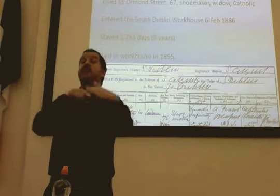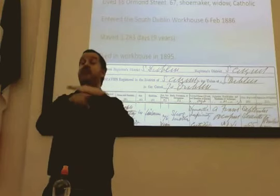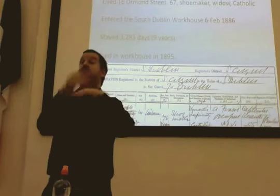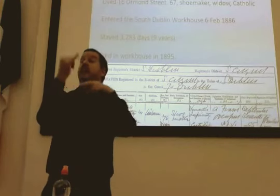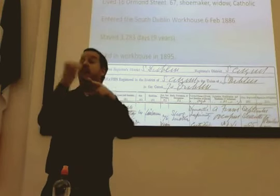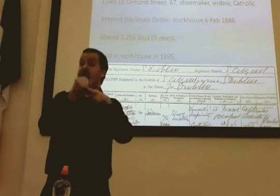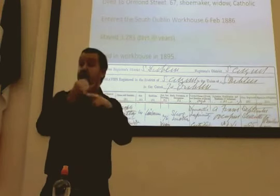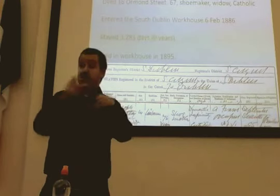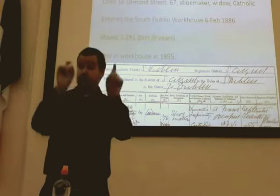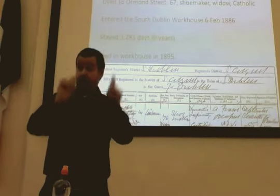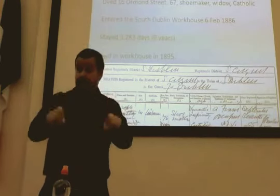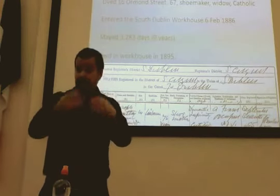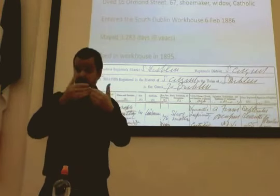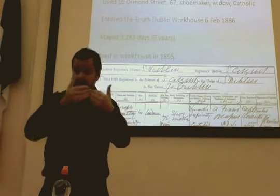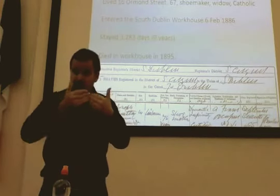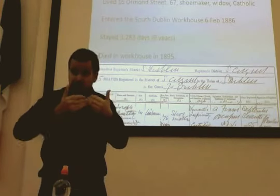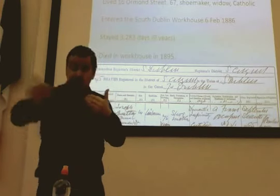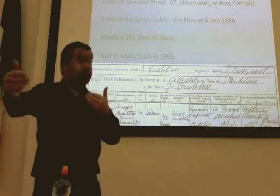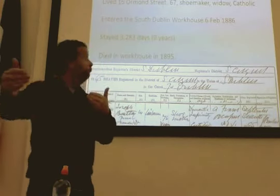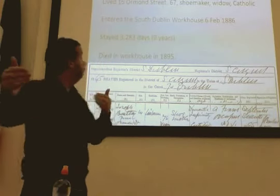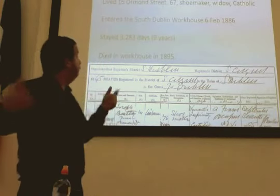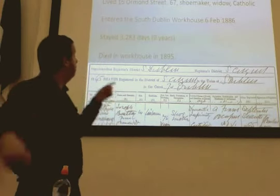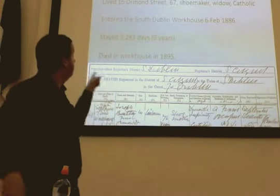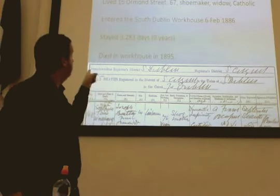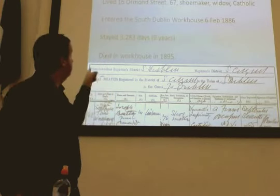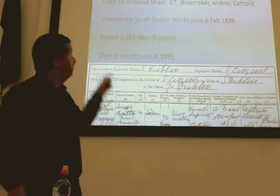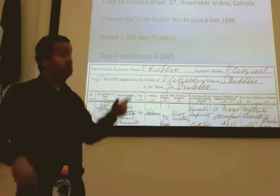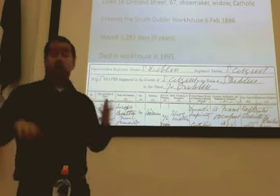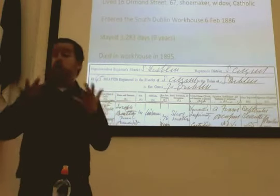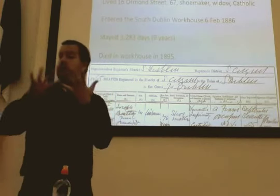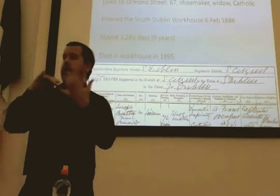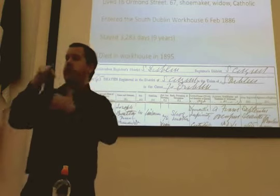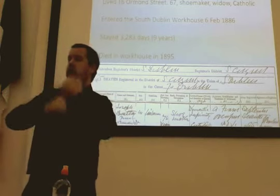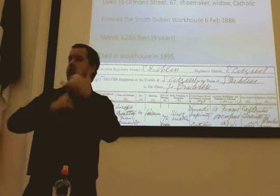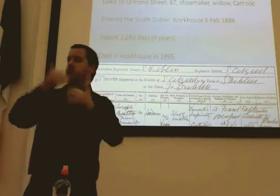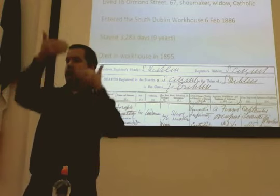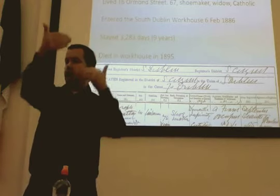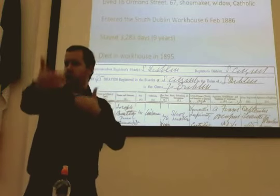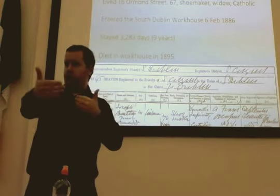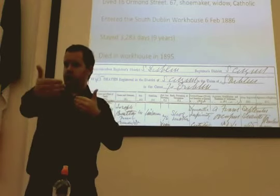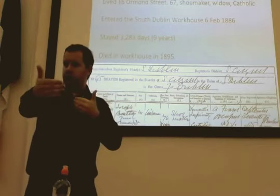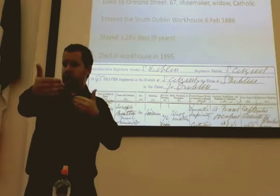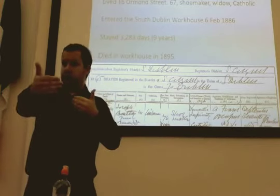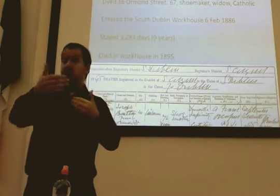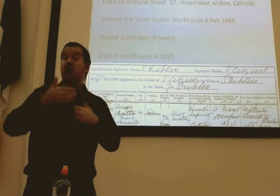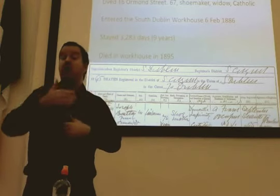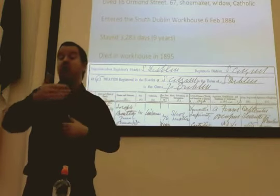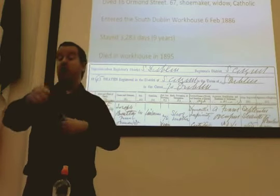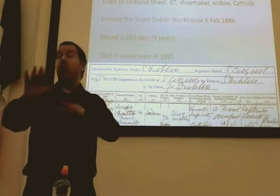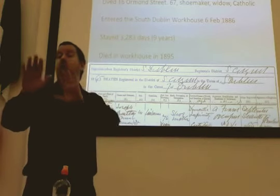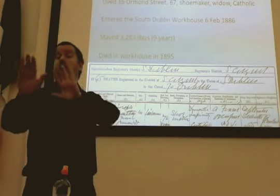then 1886, when he first entered it, he stayed there for 9 years.